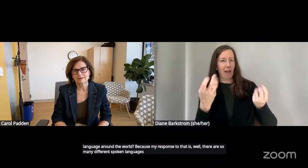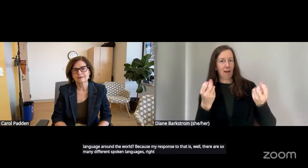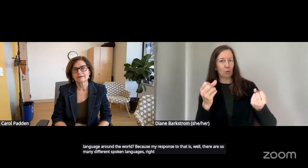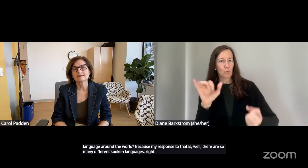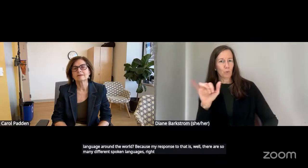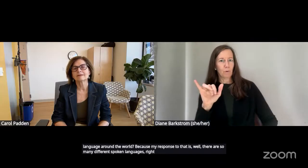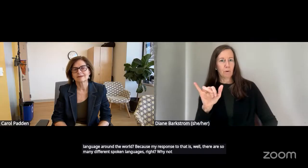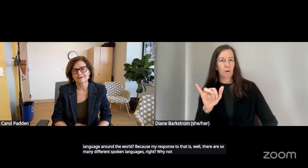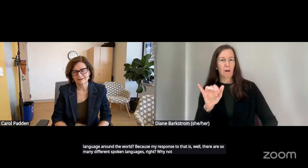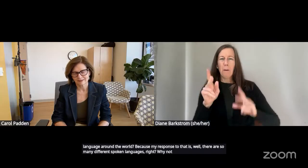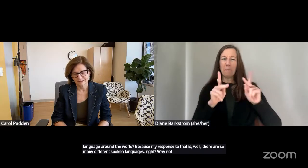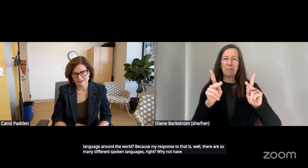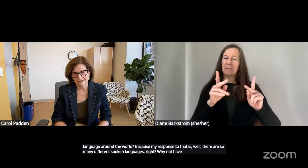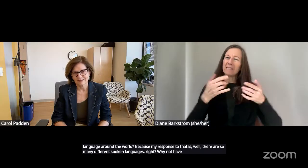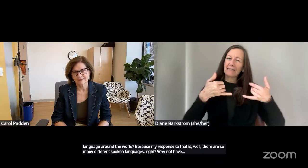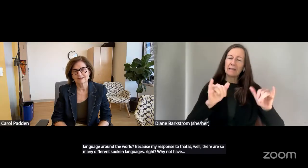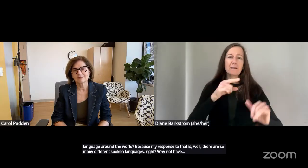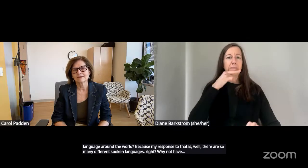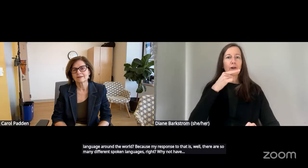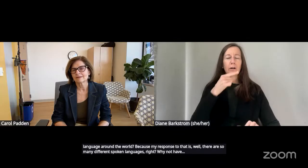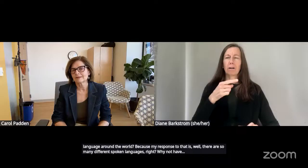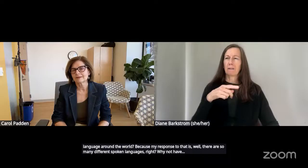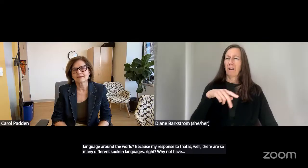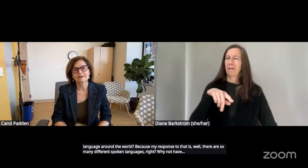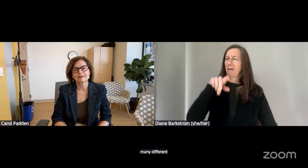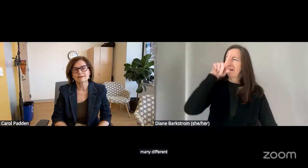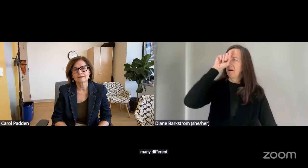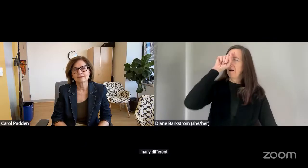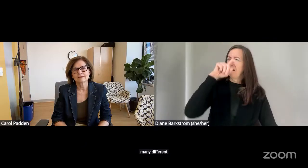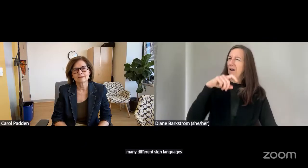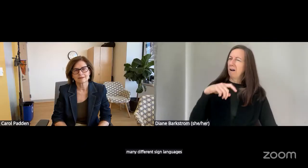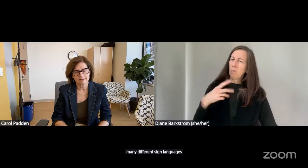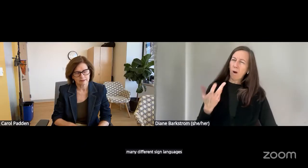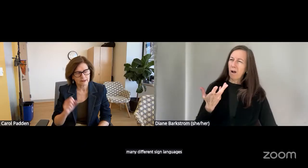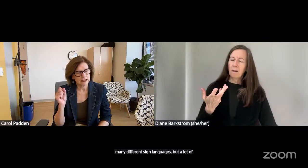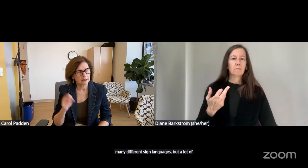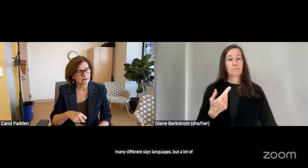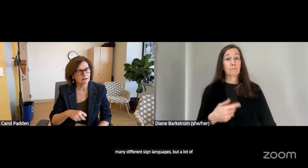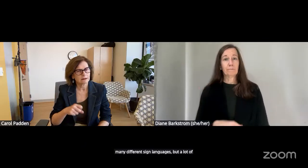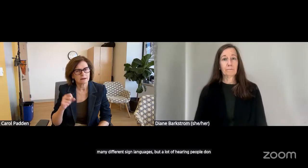Why not have many different sign languages? But a lot of hearing people don't get that.